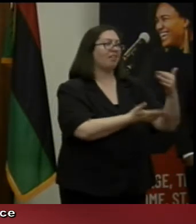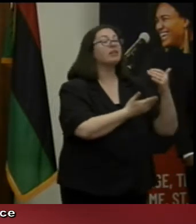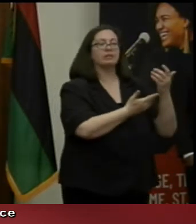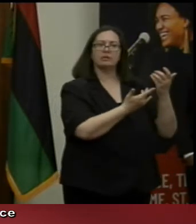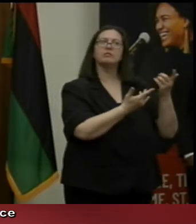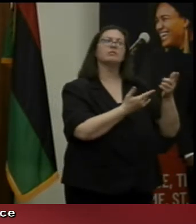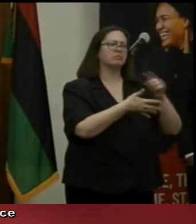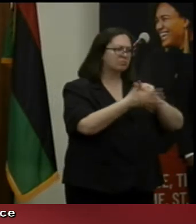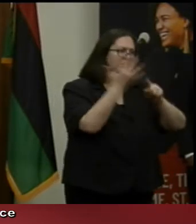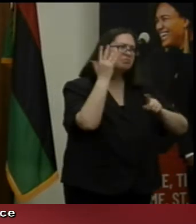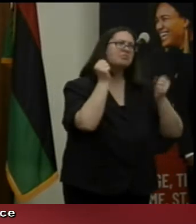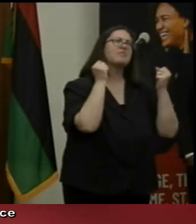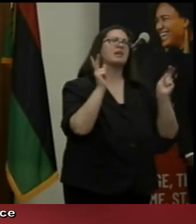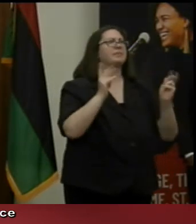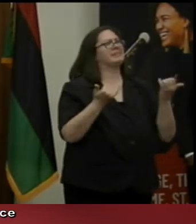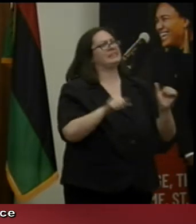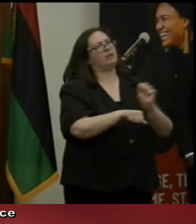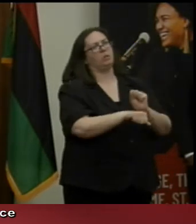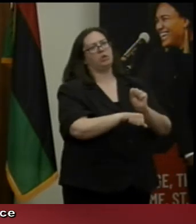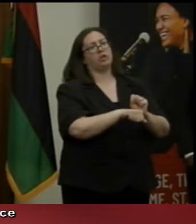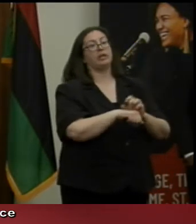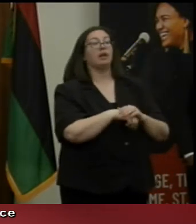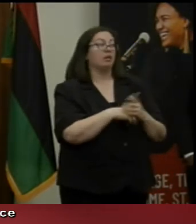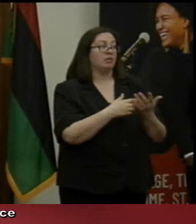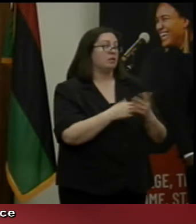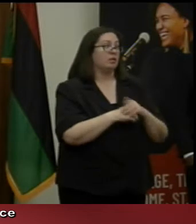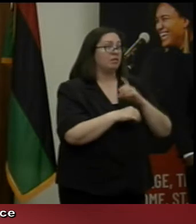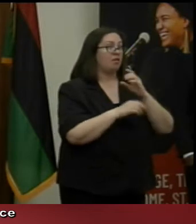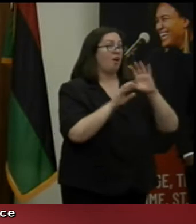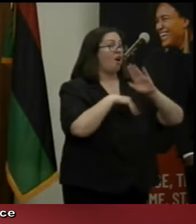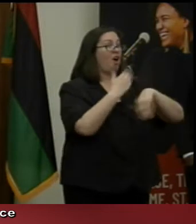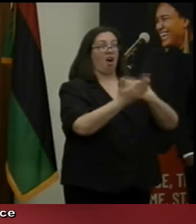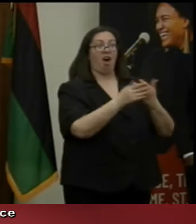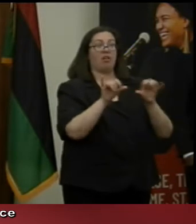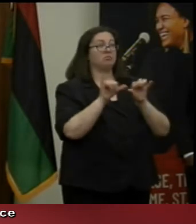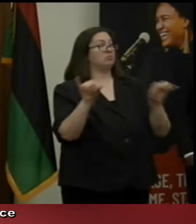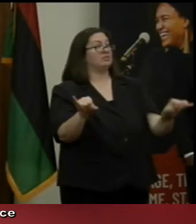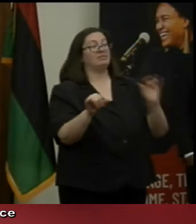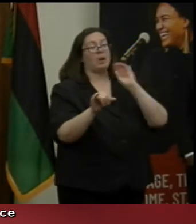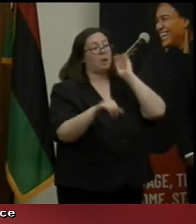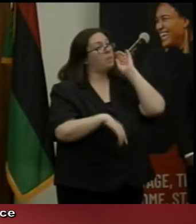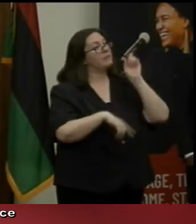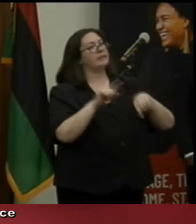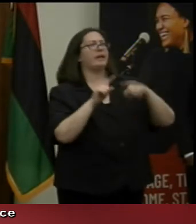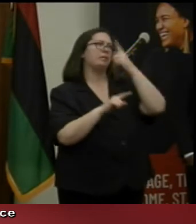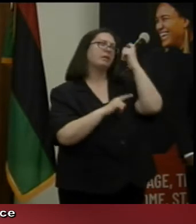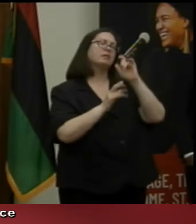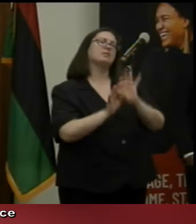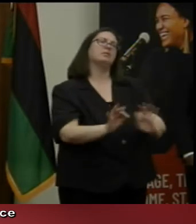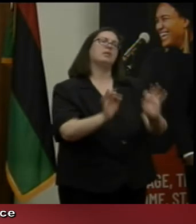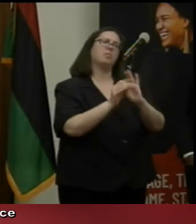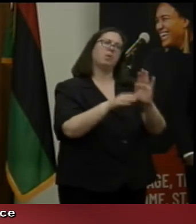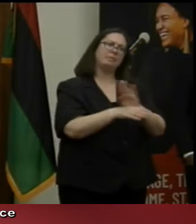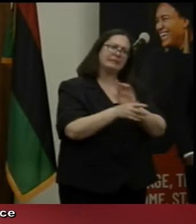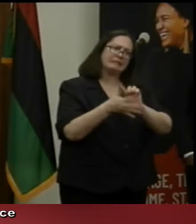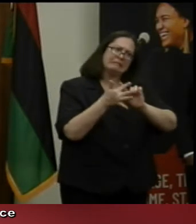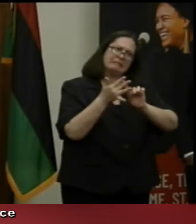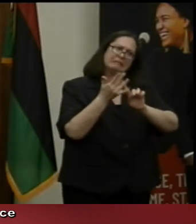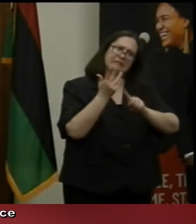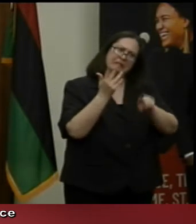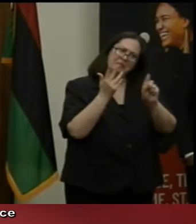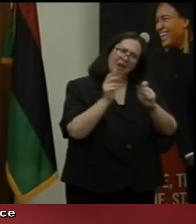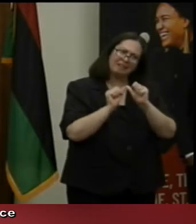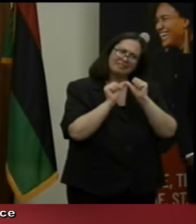that not everyone can stay at home because they do provide essential services. However, what we want to say to those of you